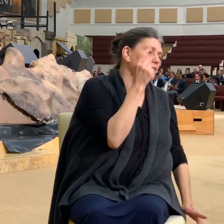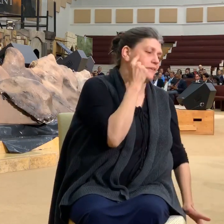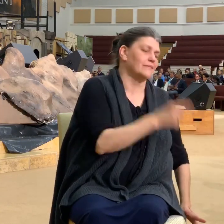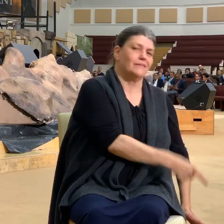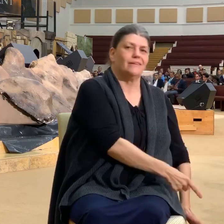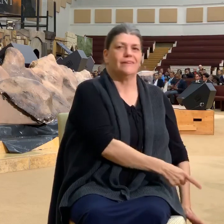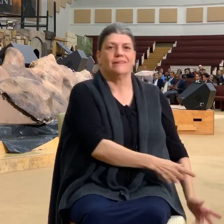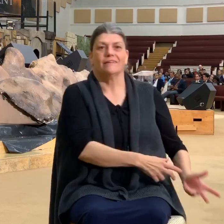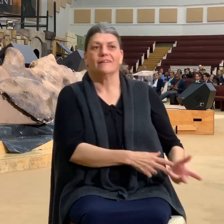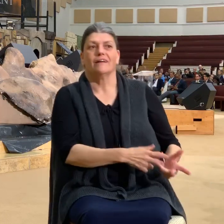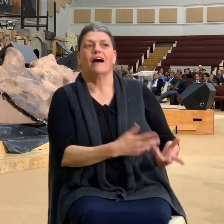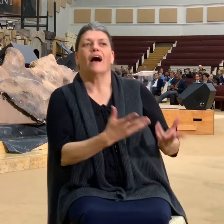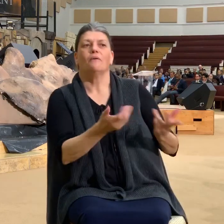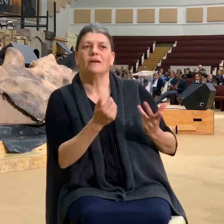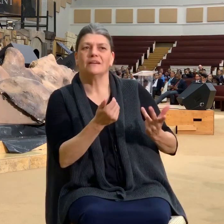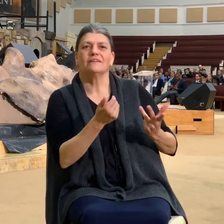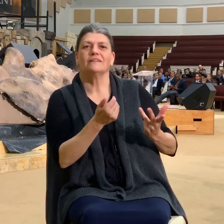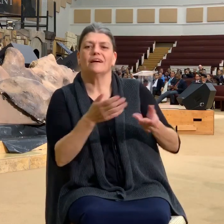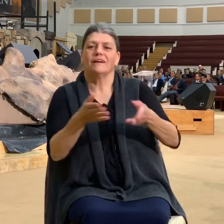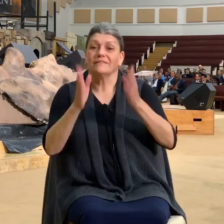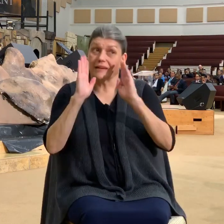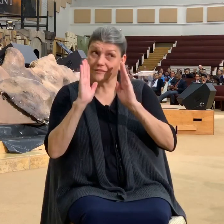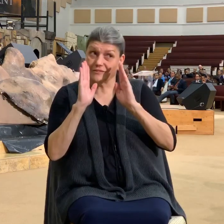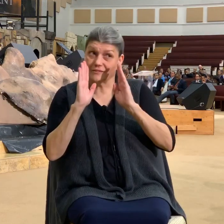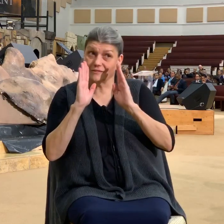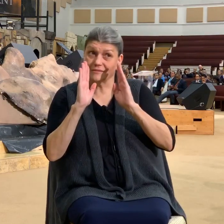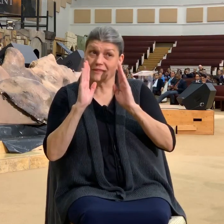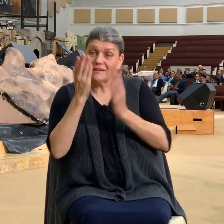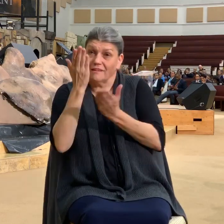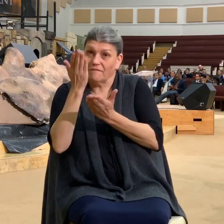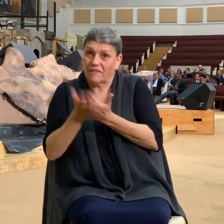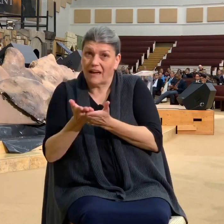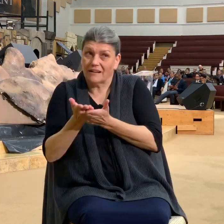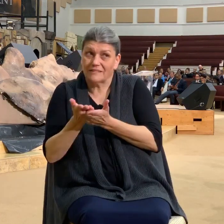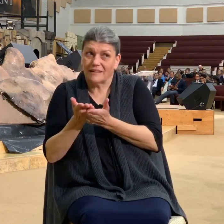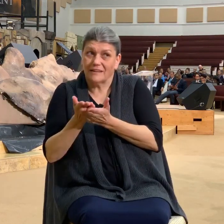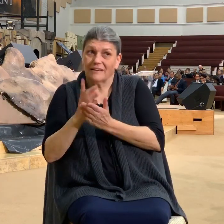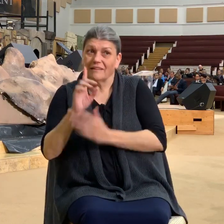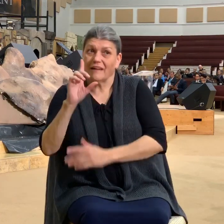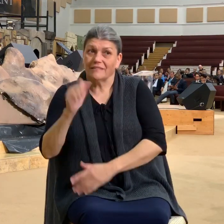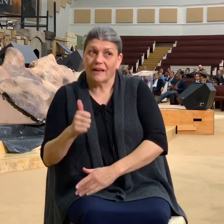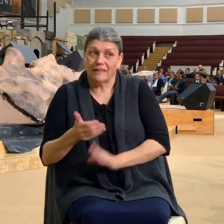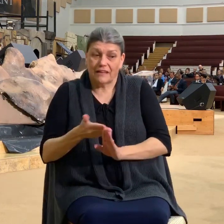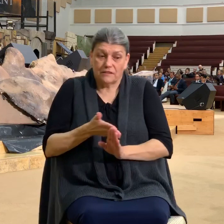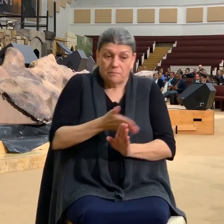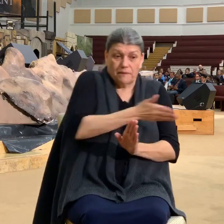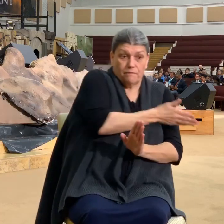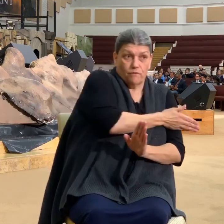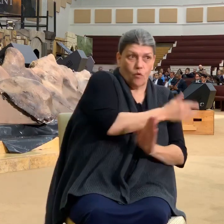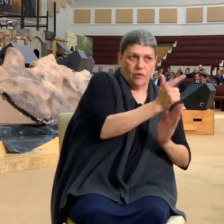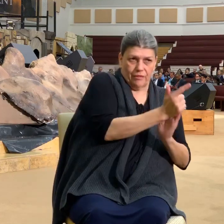call your attention to the fact that tithing preceded the law.